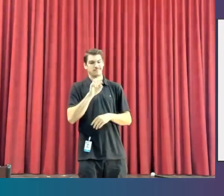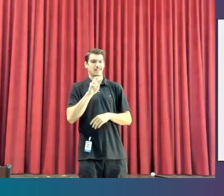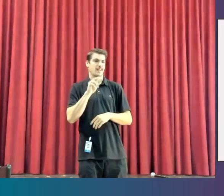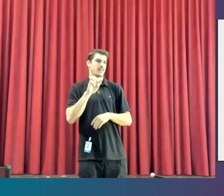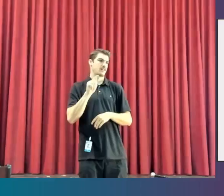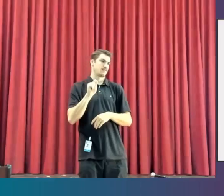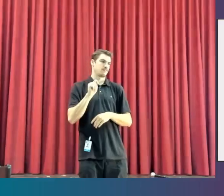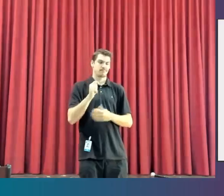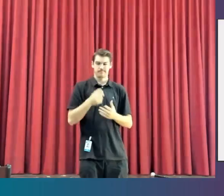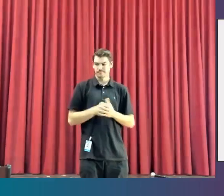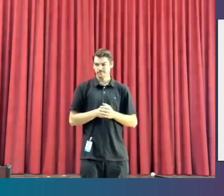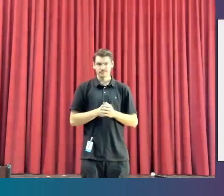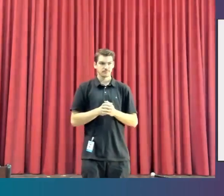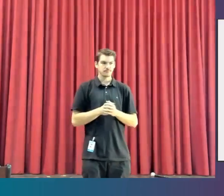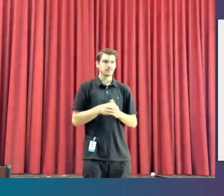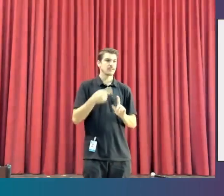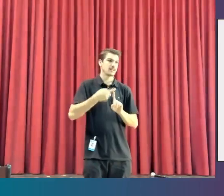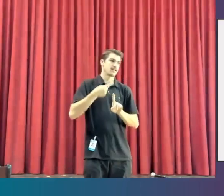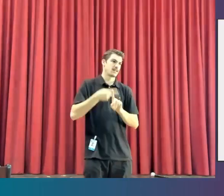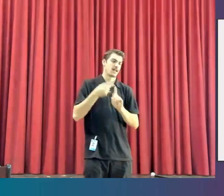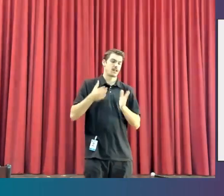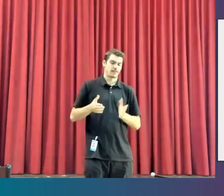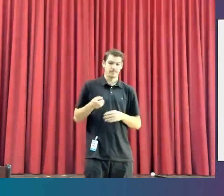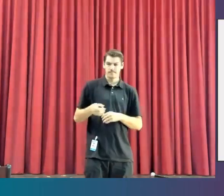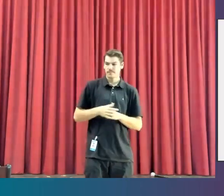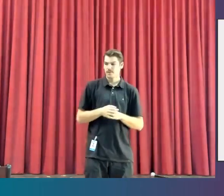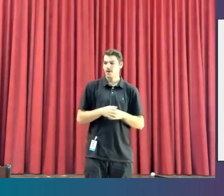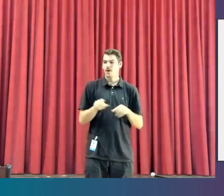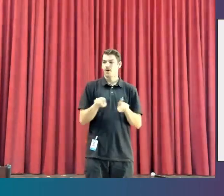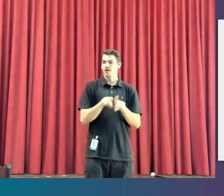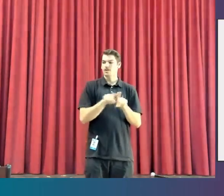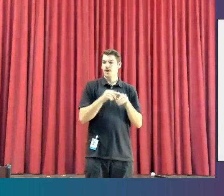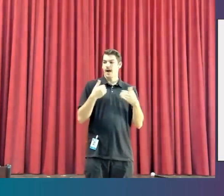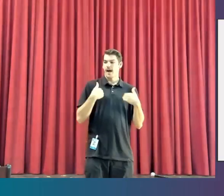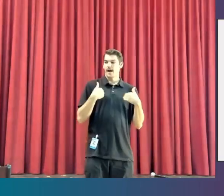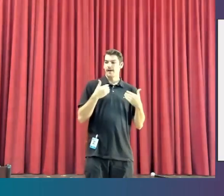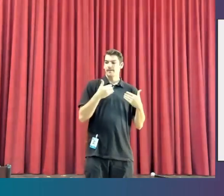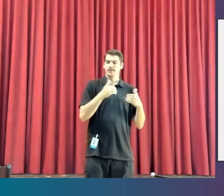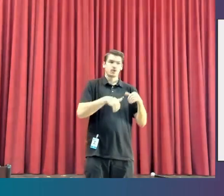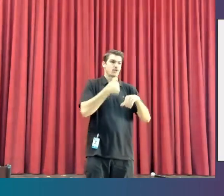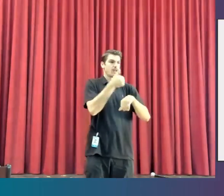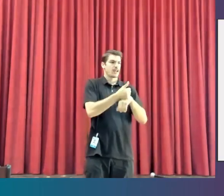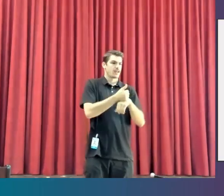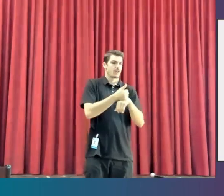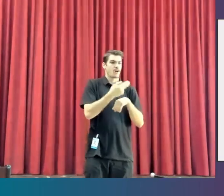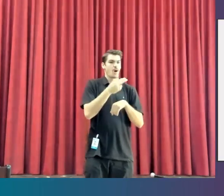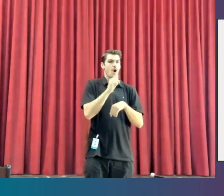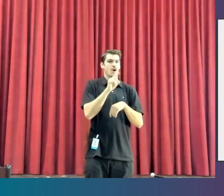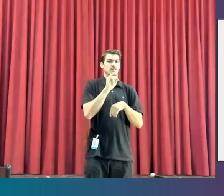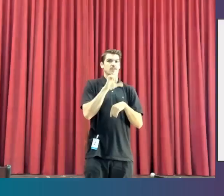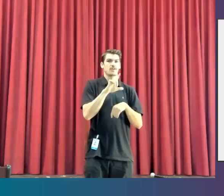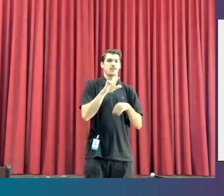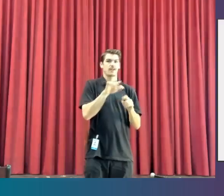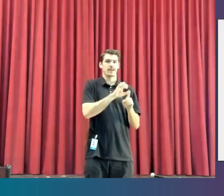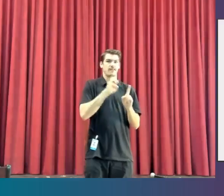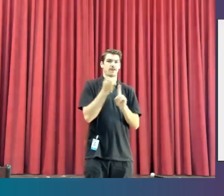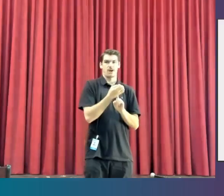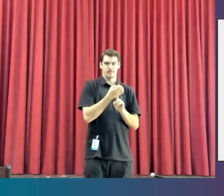There's another form of sexual harassment called creating a hostile environment.